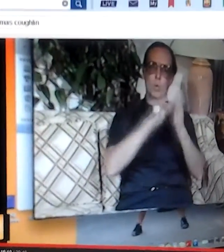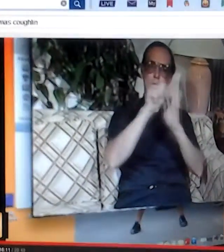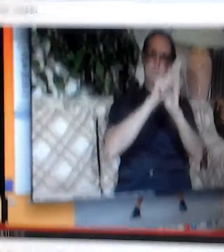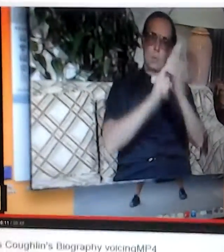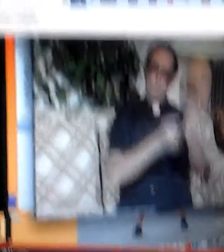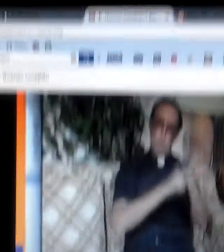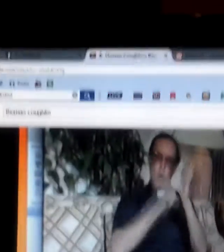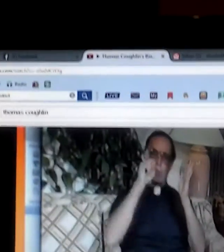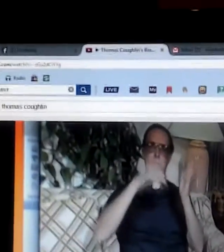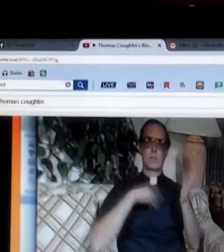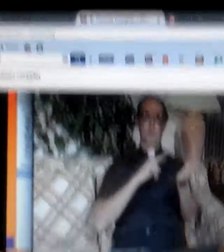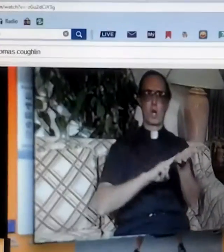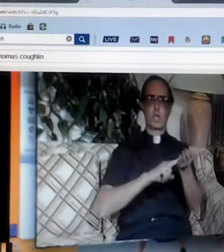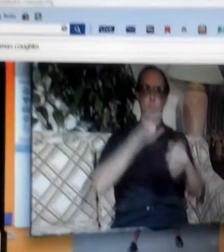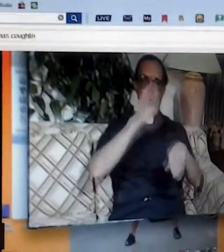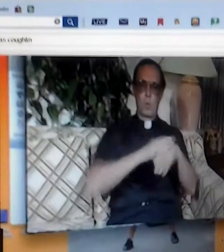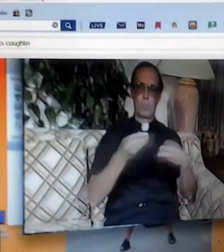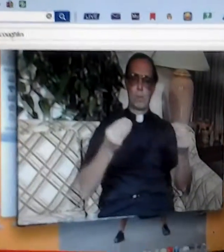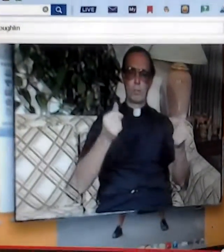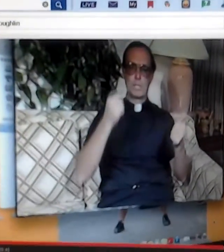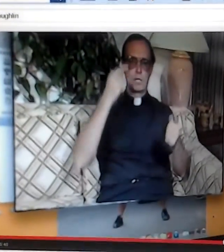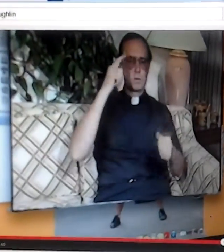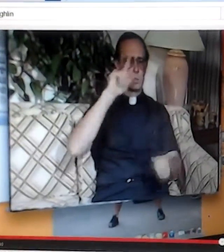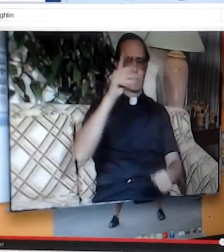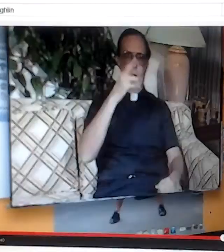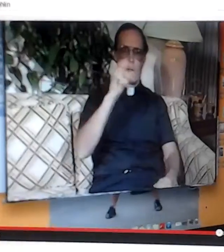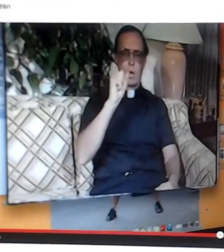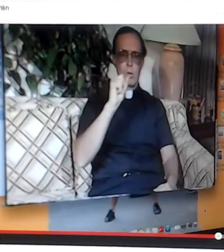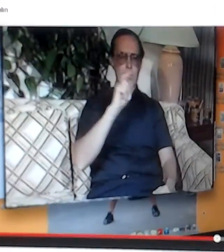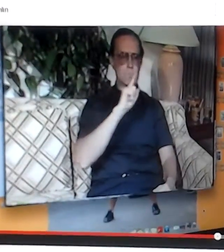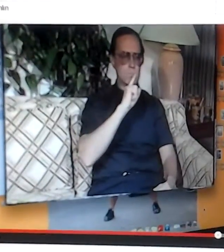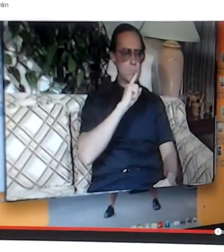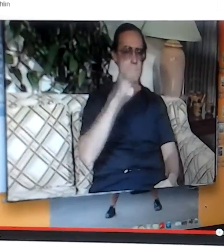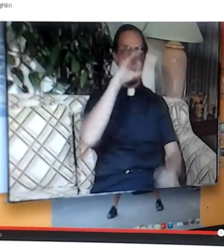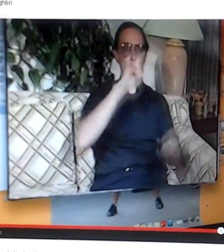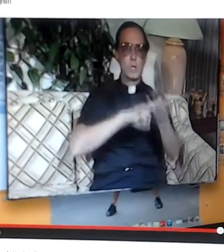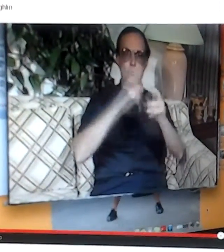So for 3 months, different problems had showed up in this camp.